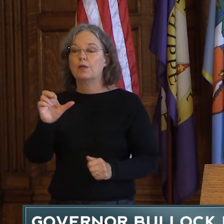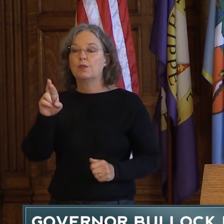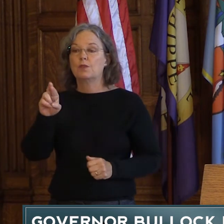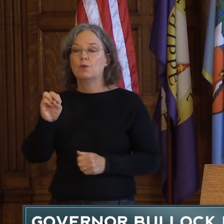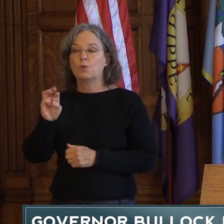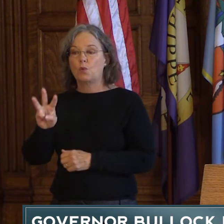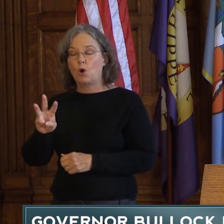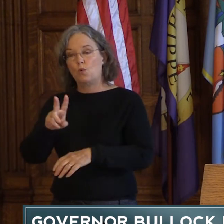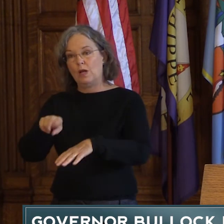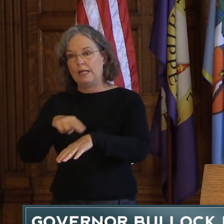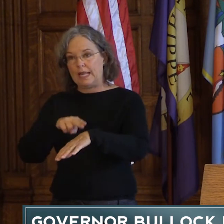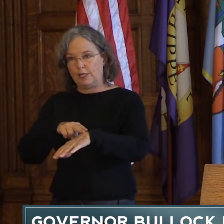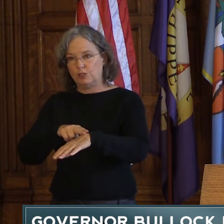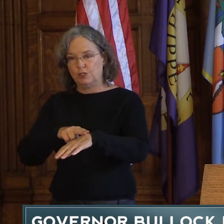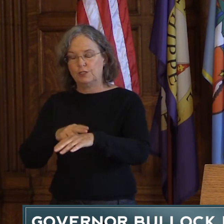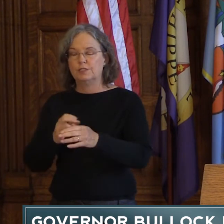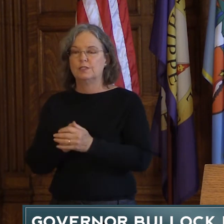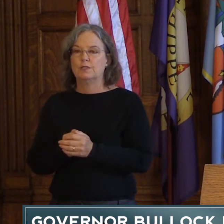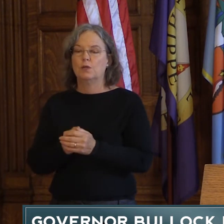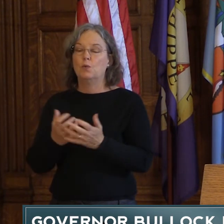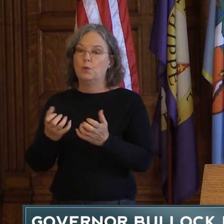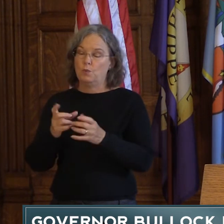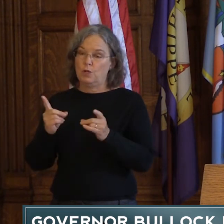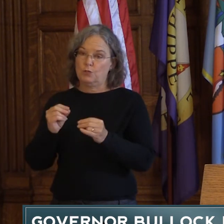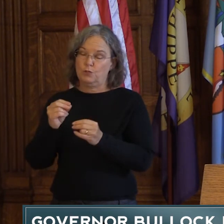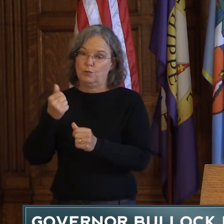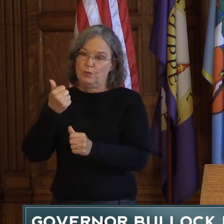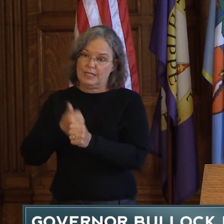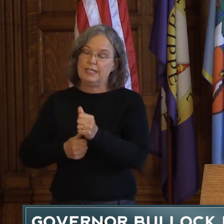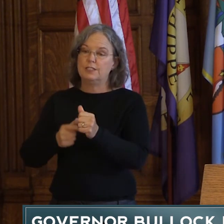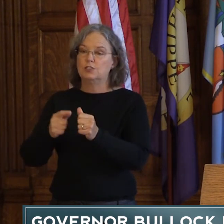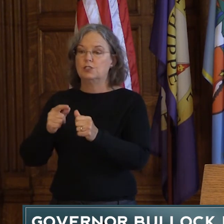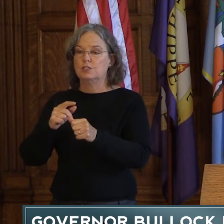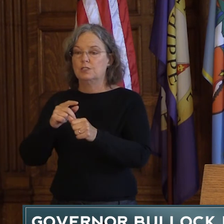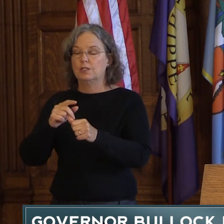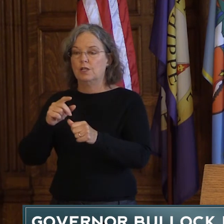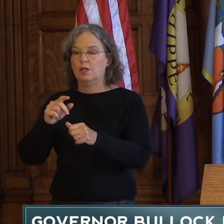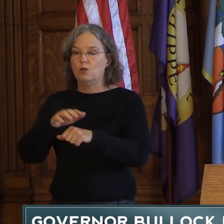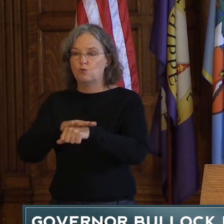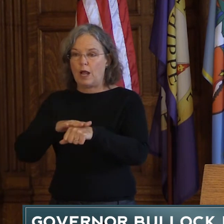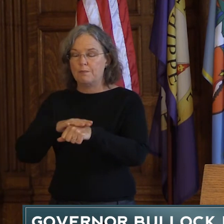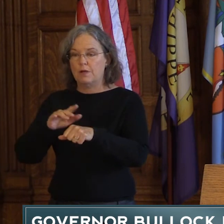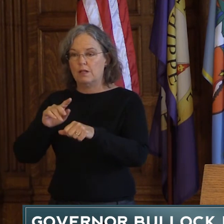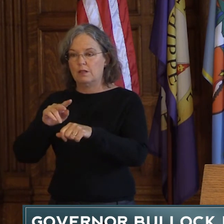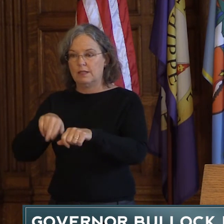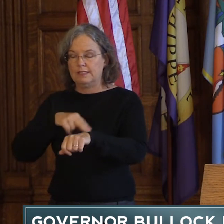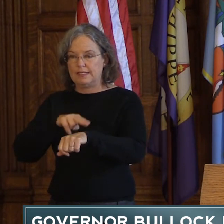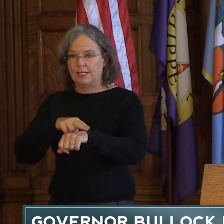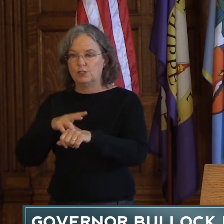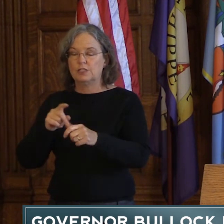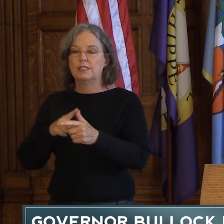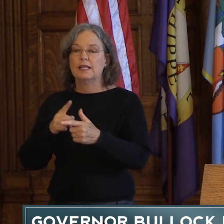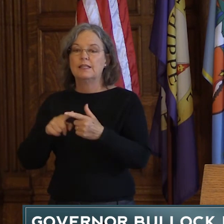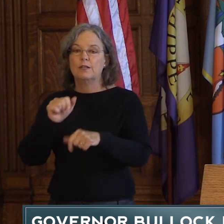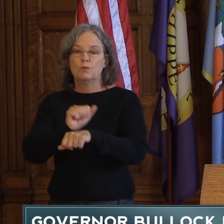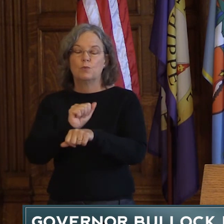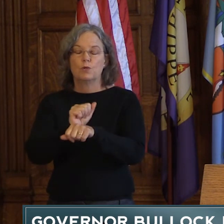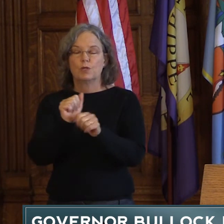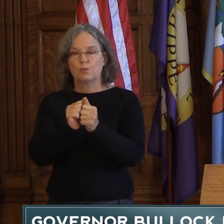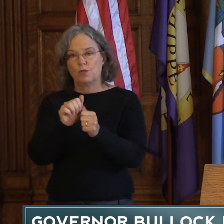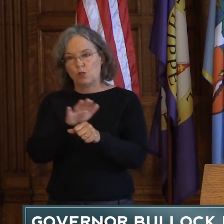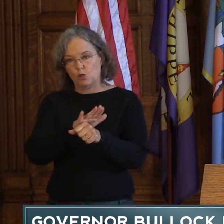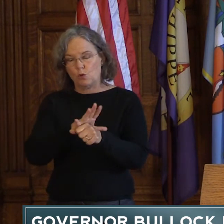tribal nations. I anticipate that will start next week. And then we're working with local public health and community health